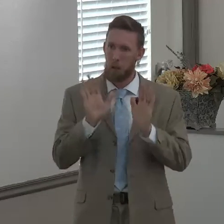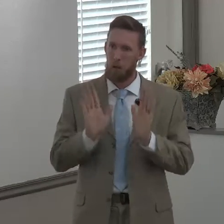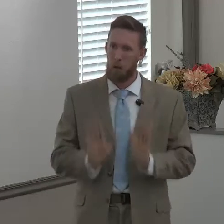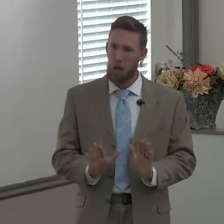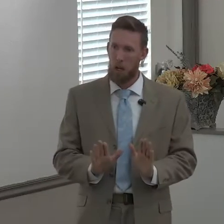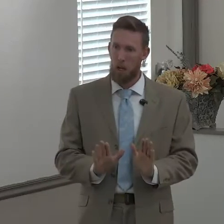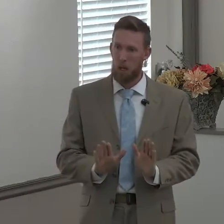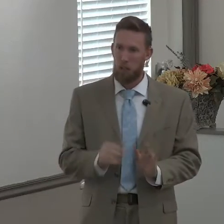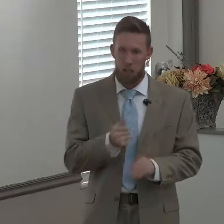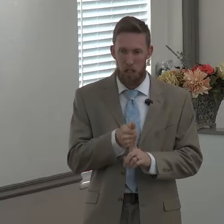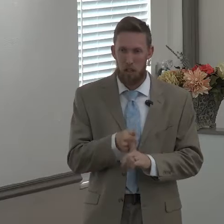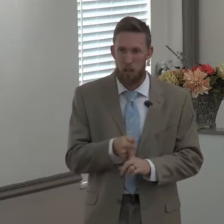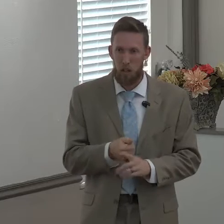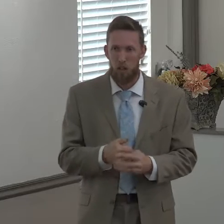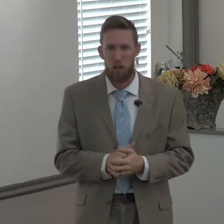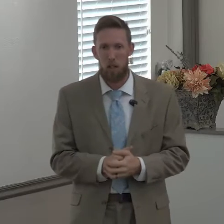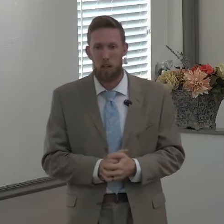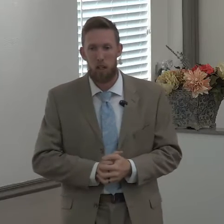And the ear falls on the ground.